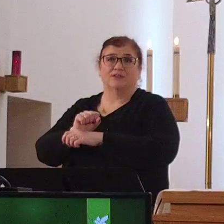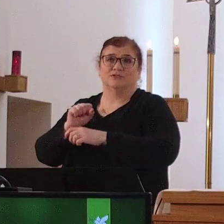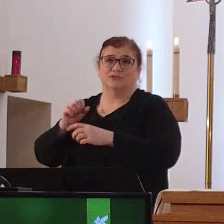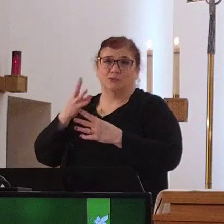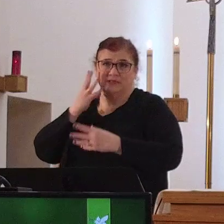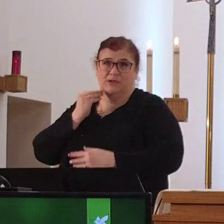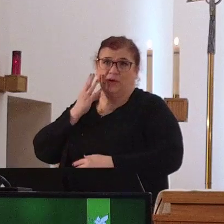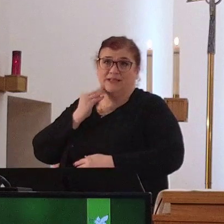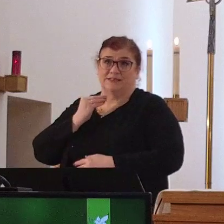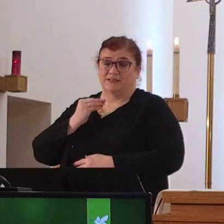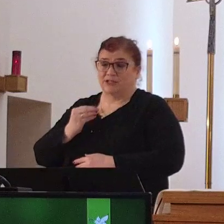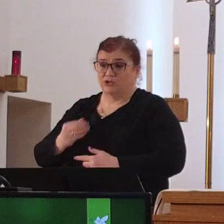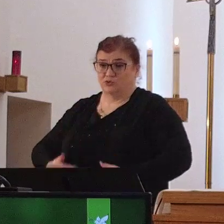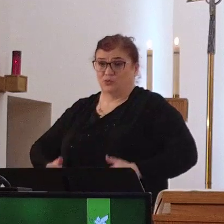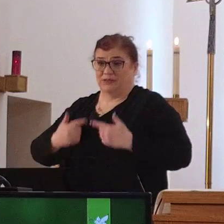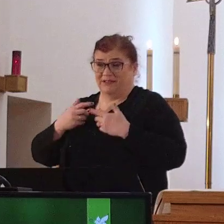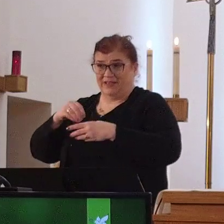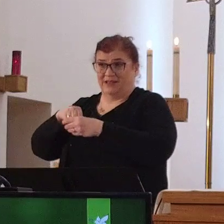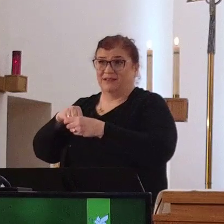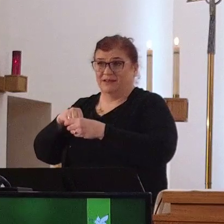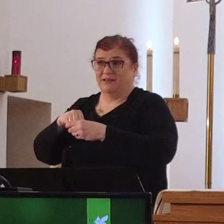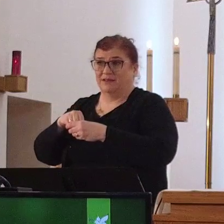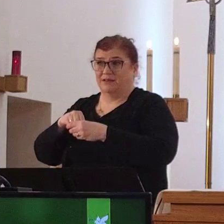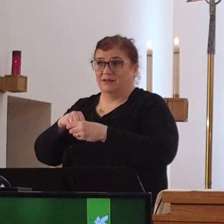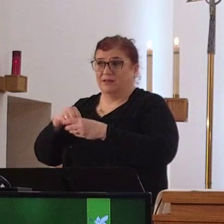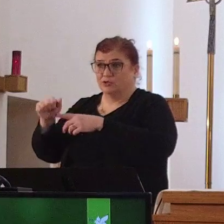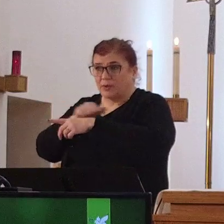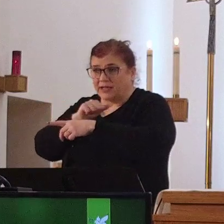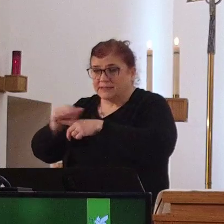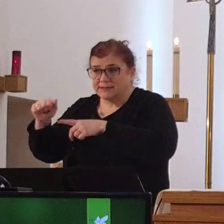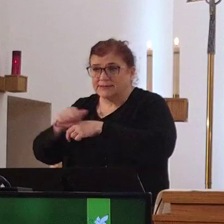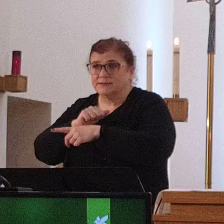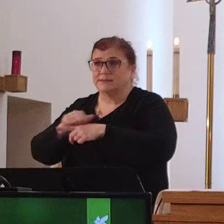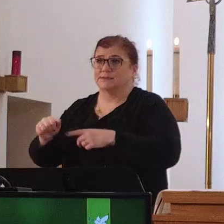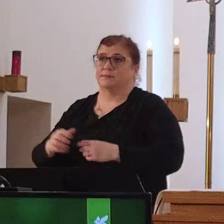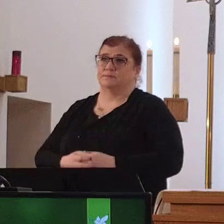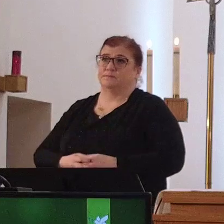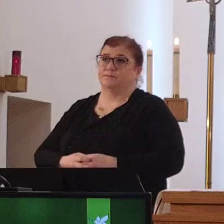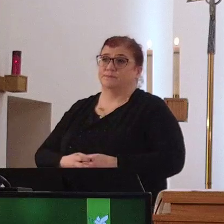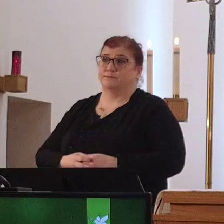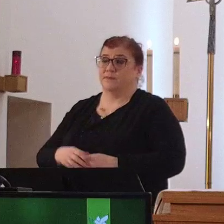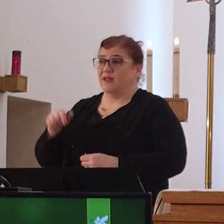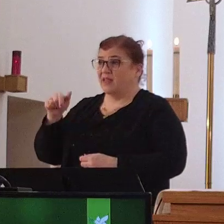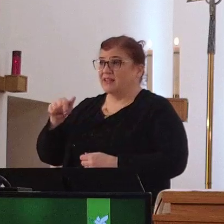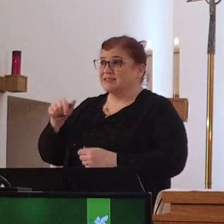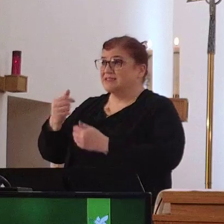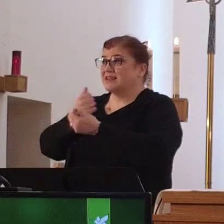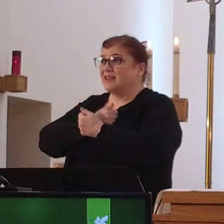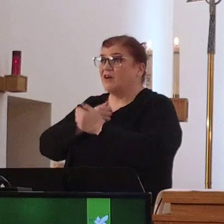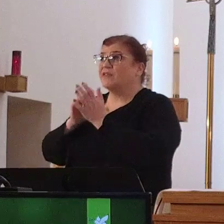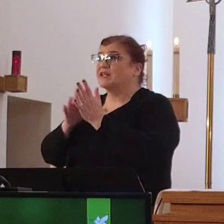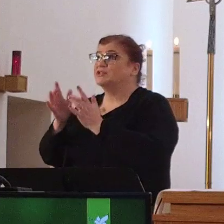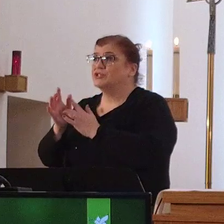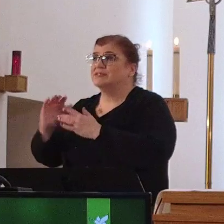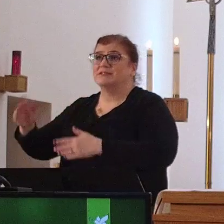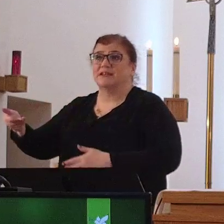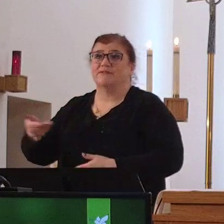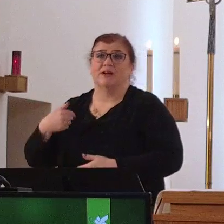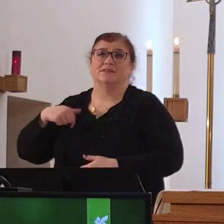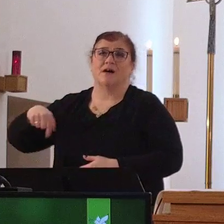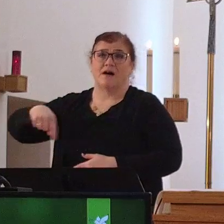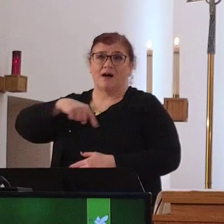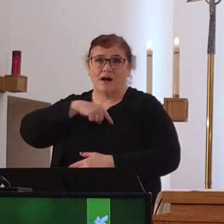experience, to live in, to practice. This is the love that Jesus invites